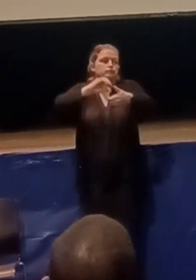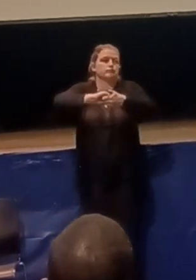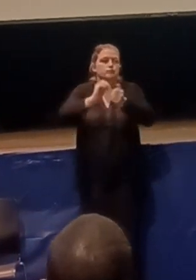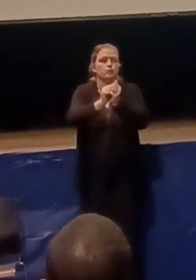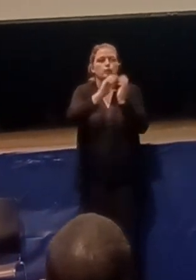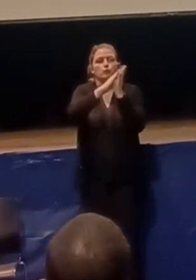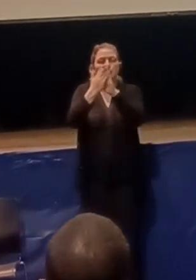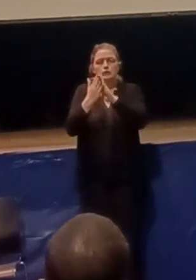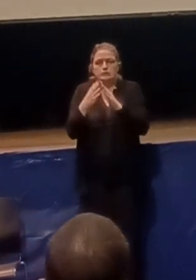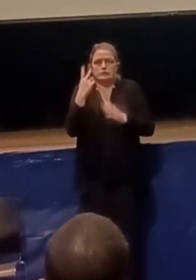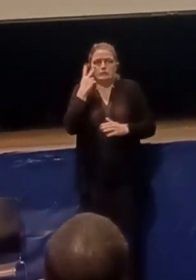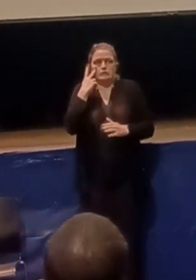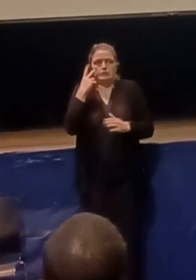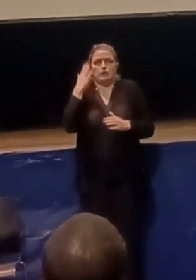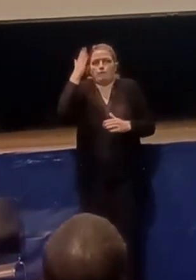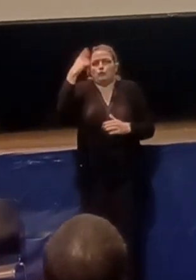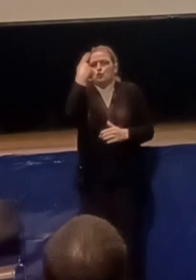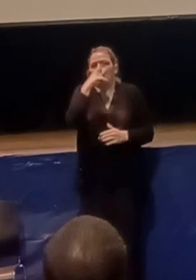should look like.